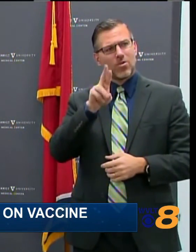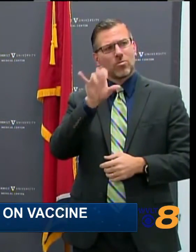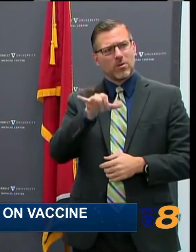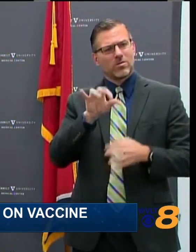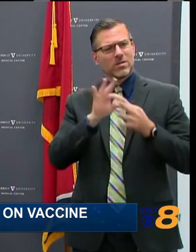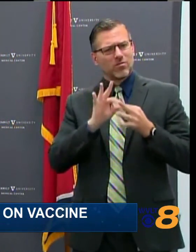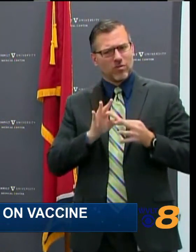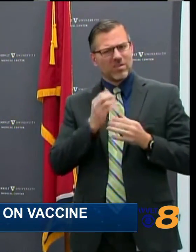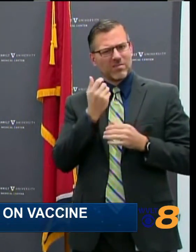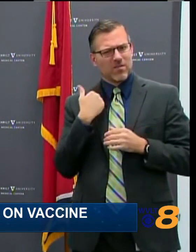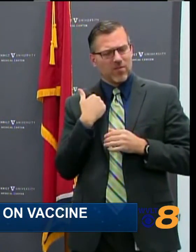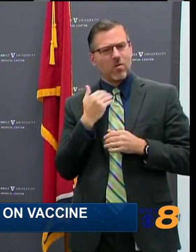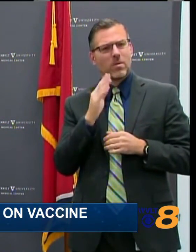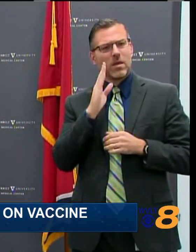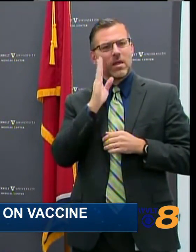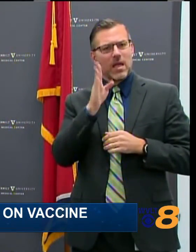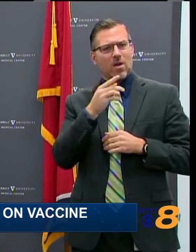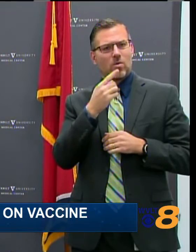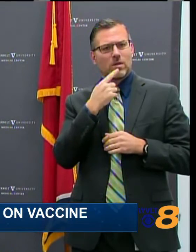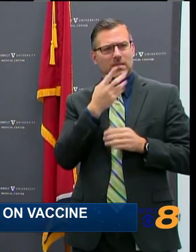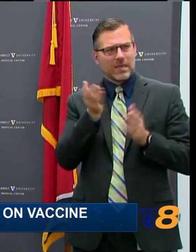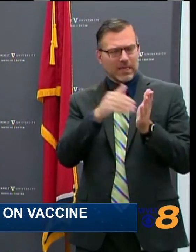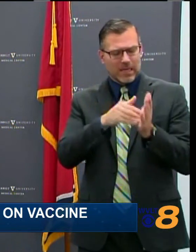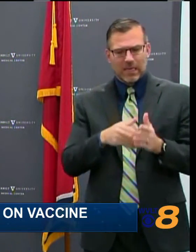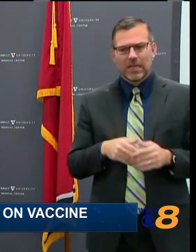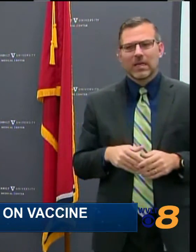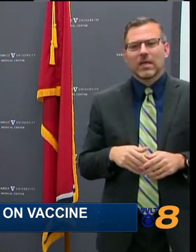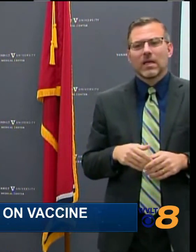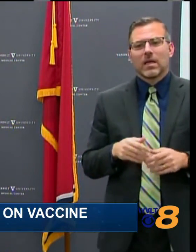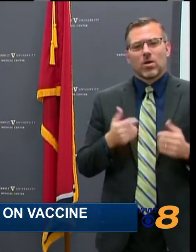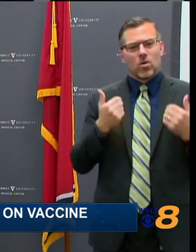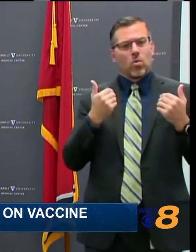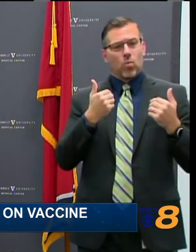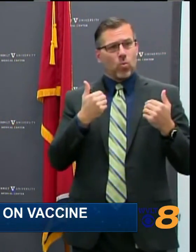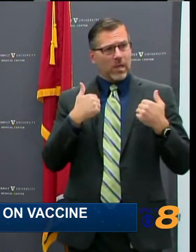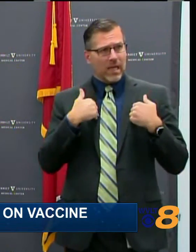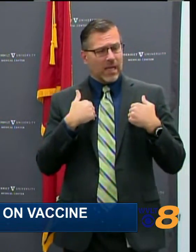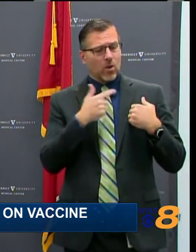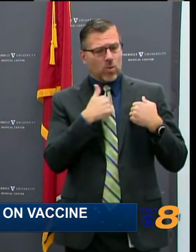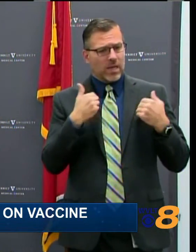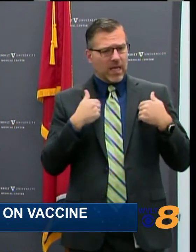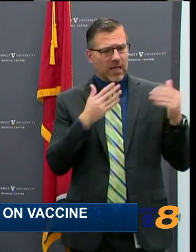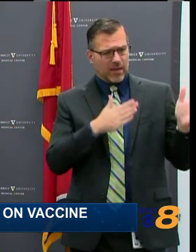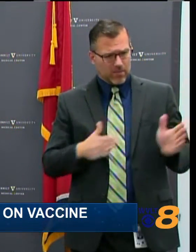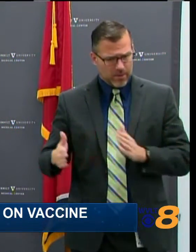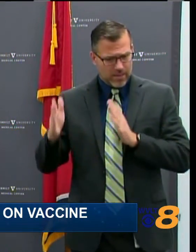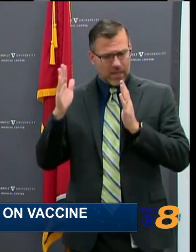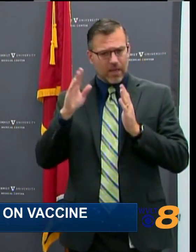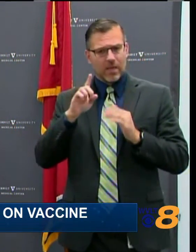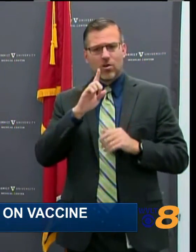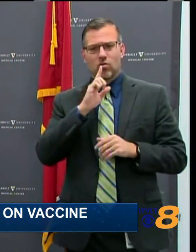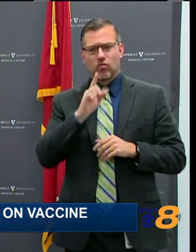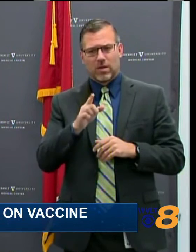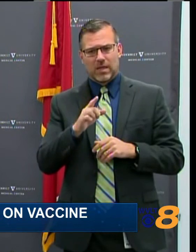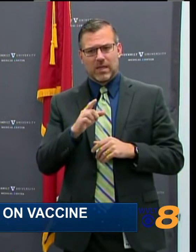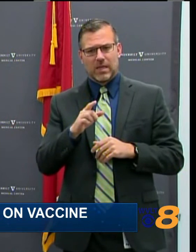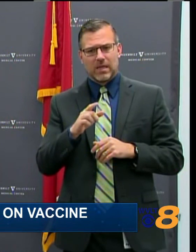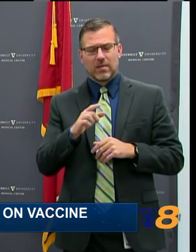but I'll say top line letter answer again. We had a plan that was very mindful